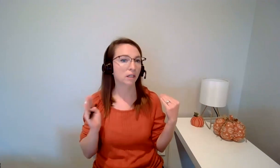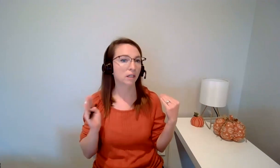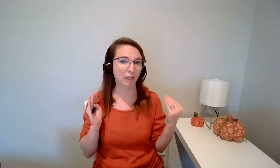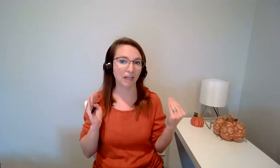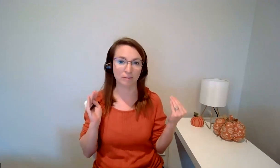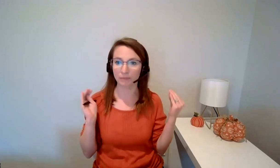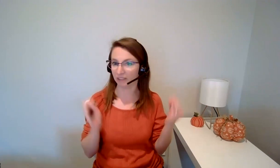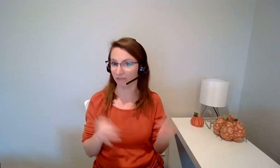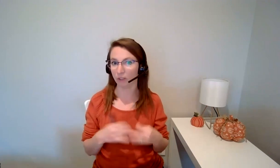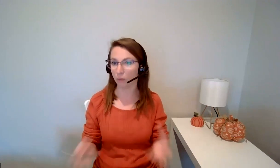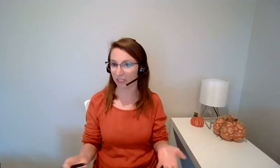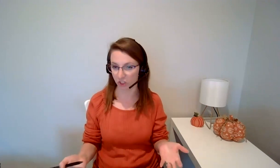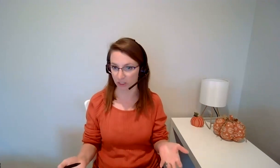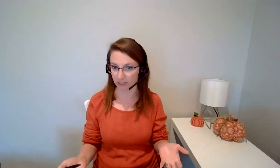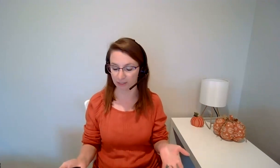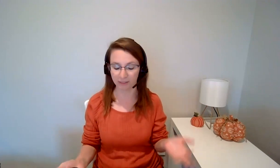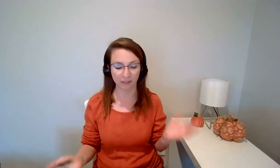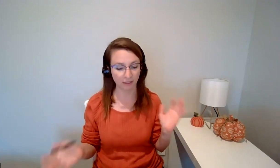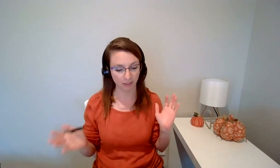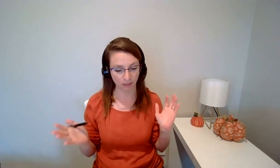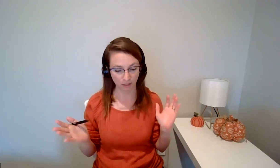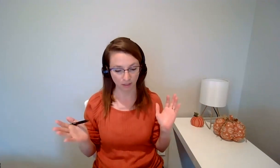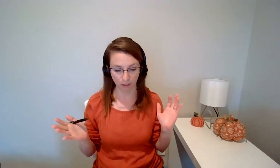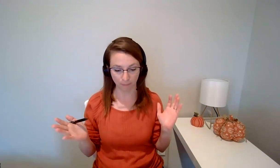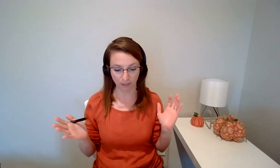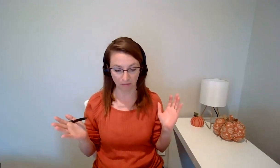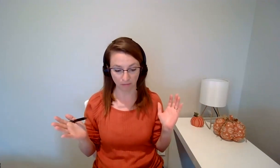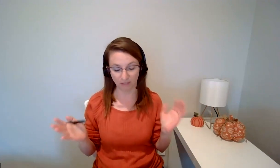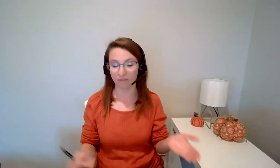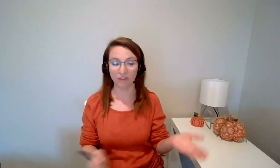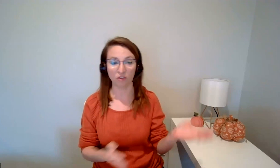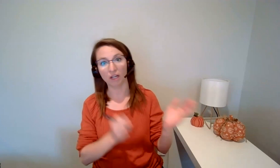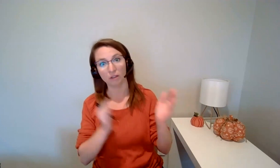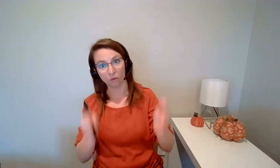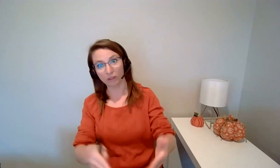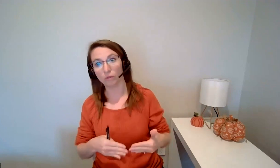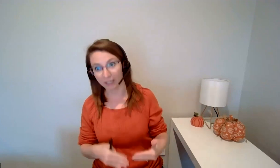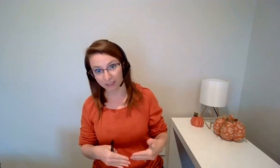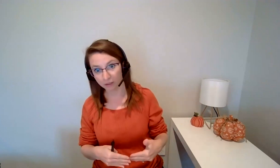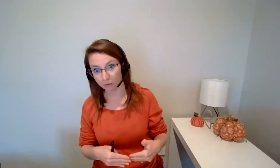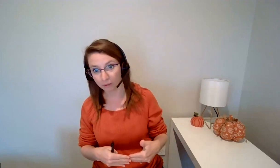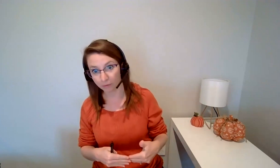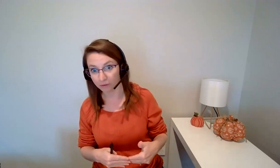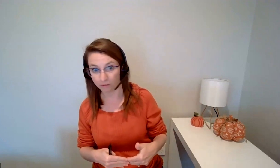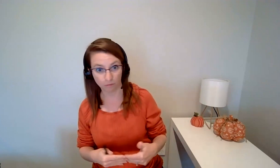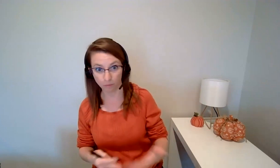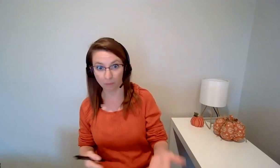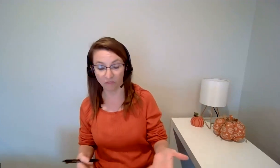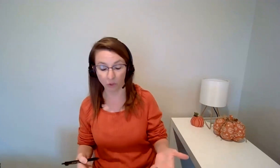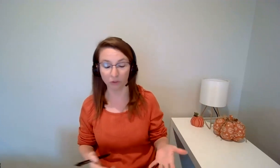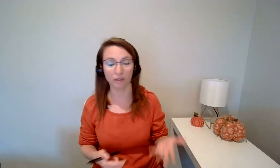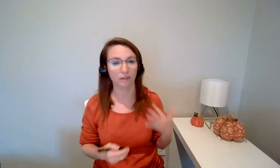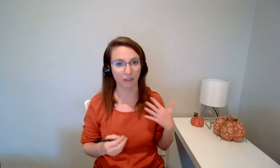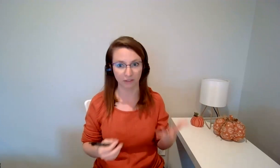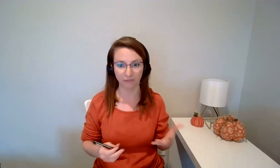if you have specific questions, that even if they're not totally related to what we've learned, that's